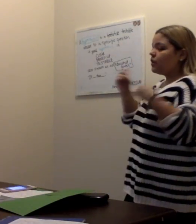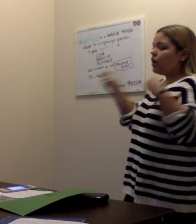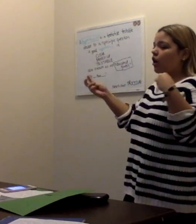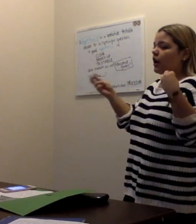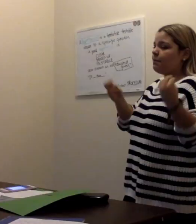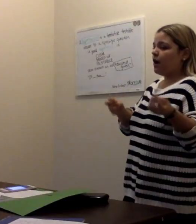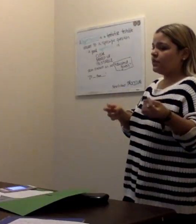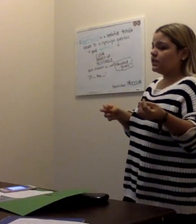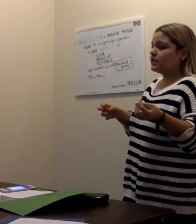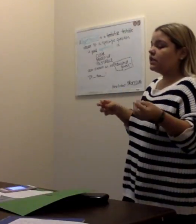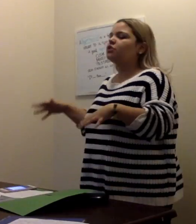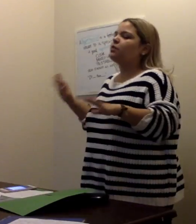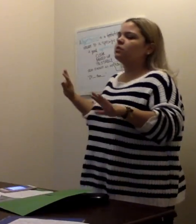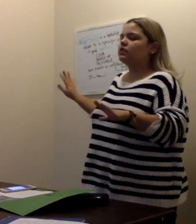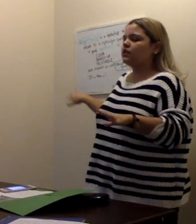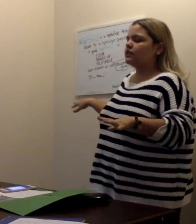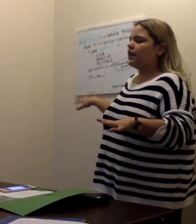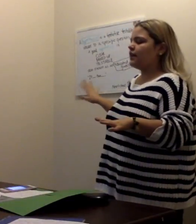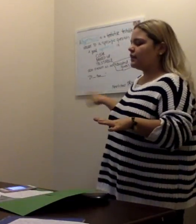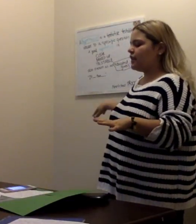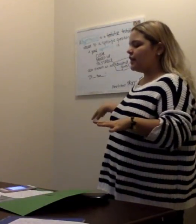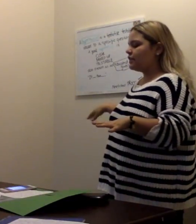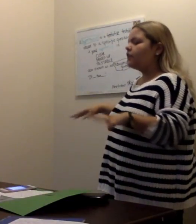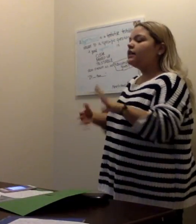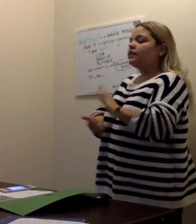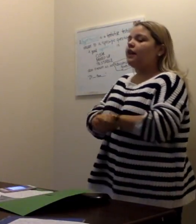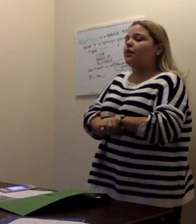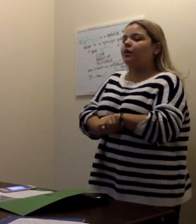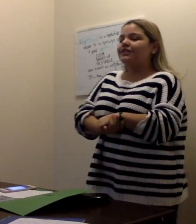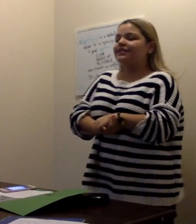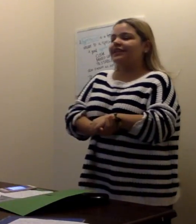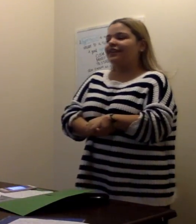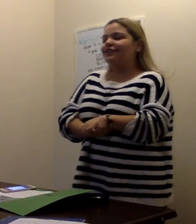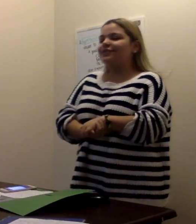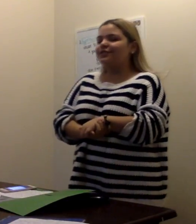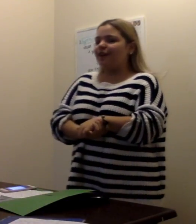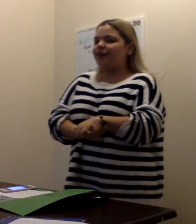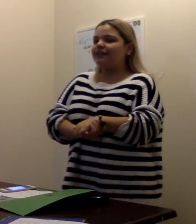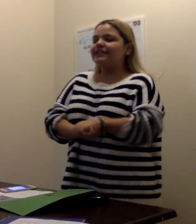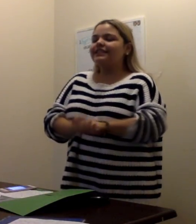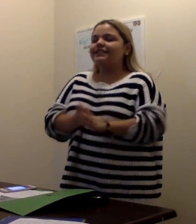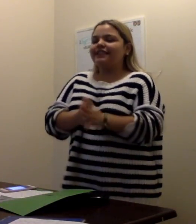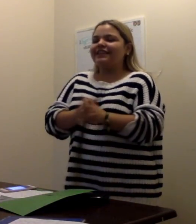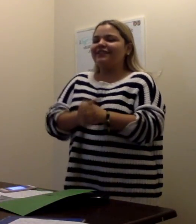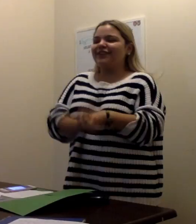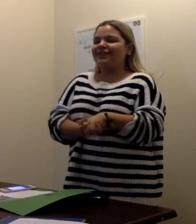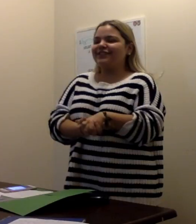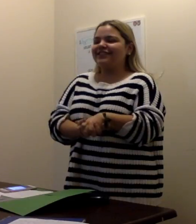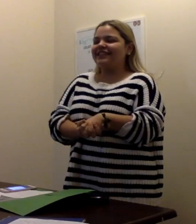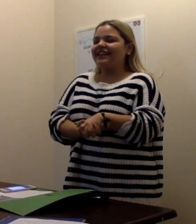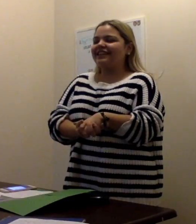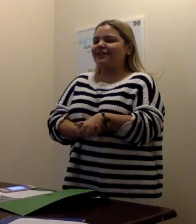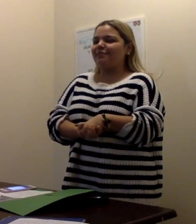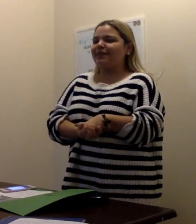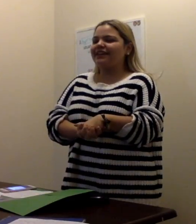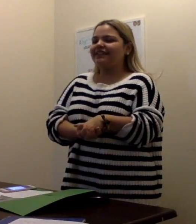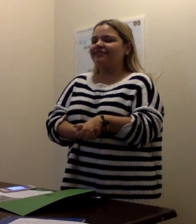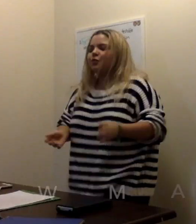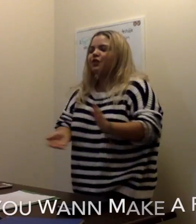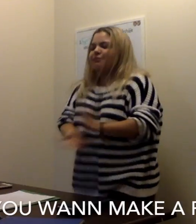our hypothesis. But we'll discuss that next class. Now I want us to sing our little song to see that we understood the topic. If you want to make